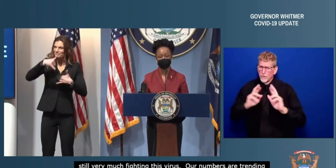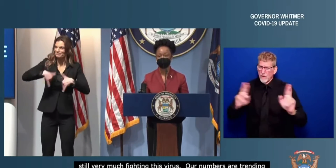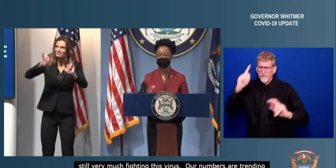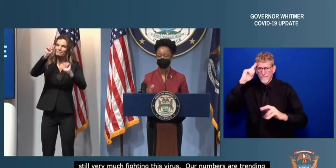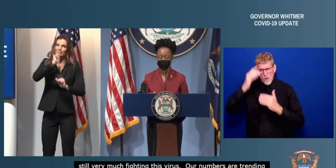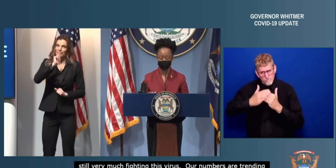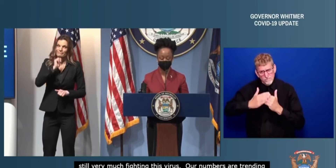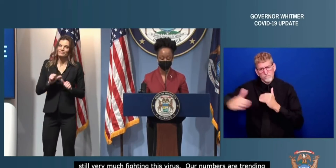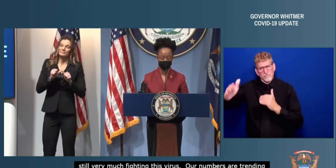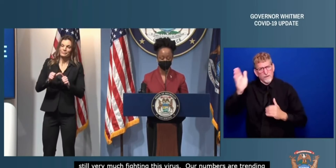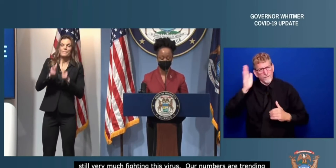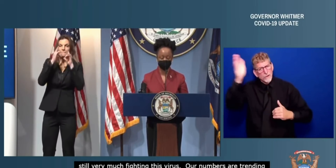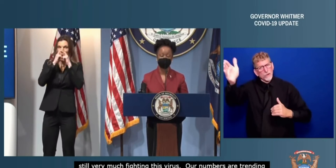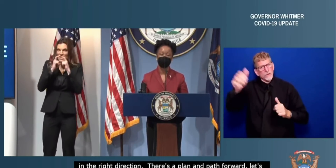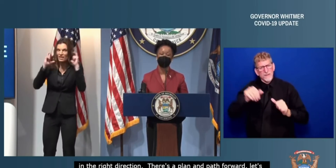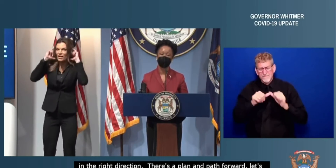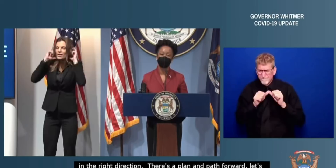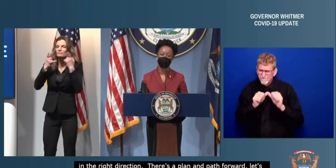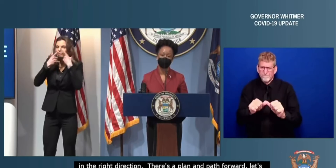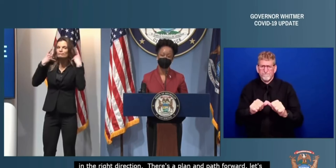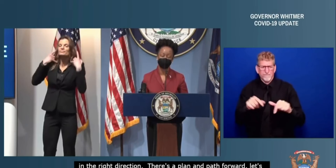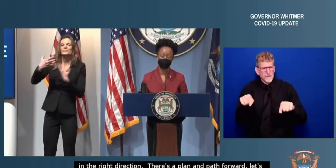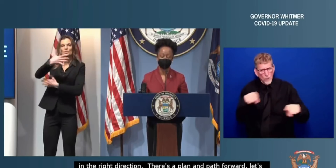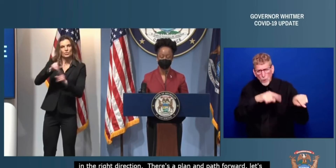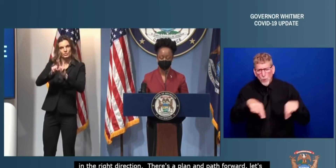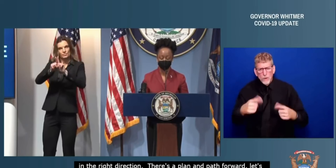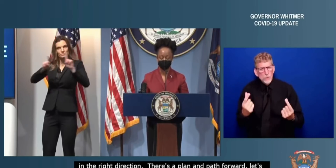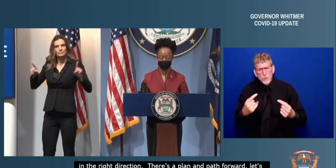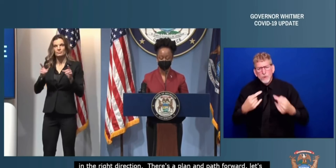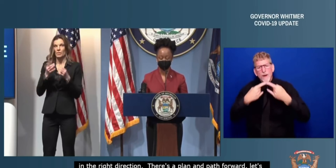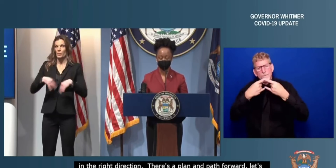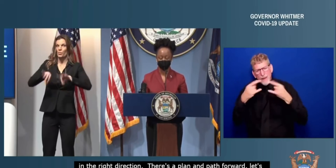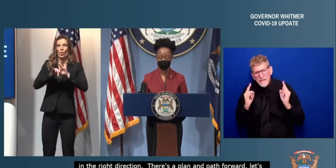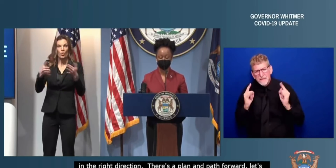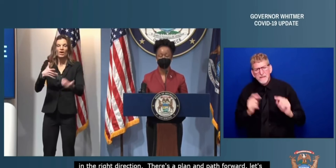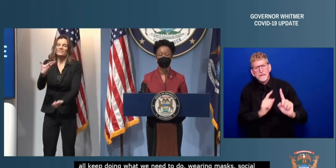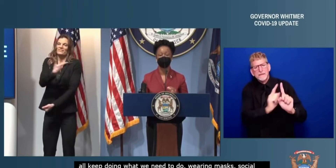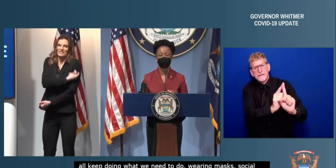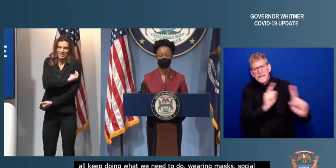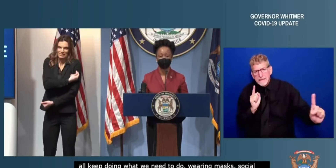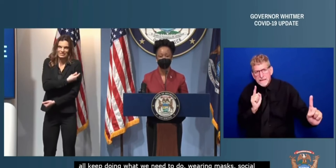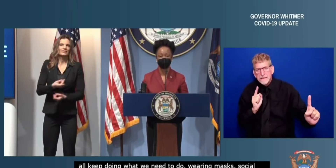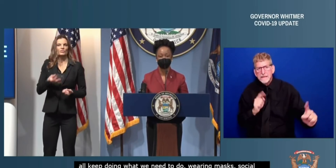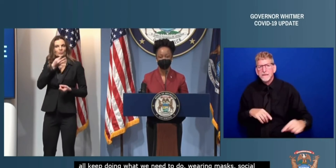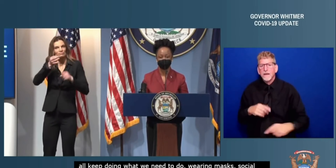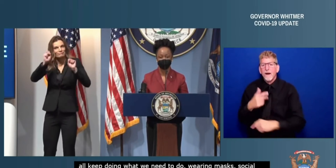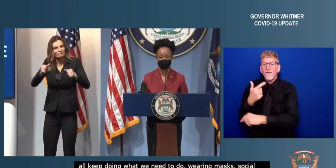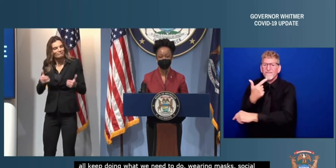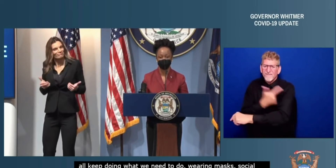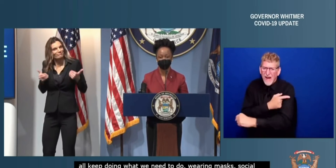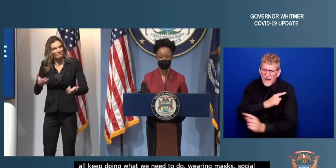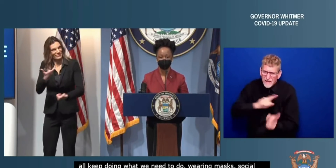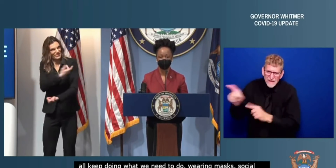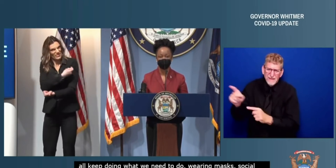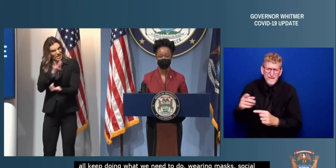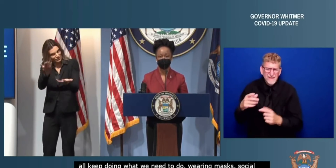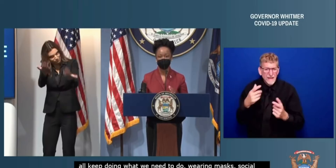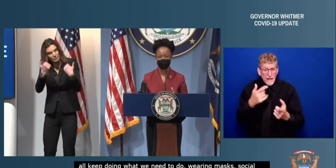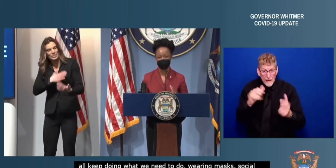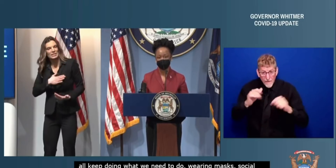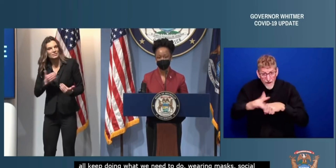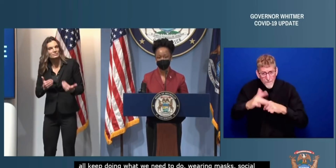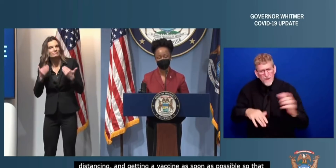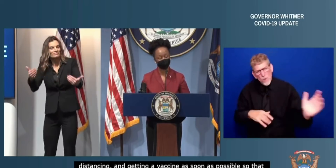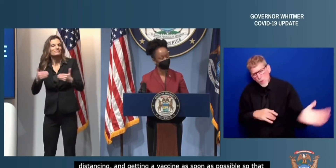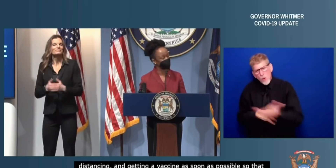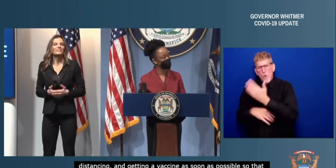masks, social distancing, and getting a vaccine as soon as possible so that we can get back to a sense of normalcy. Thank